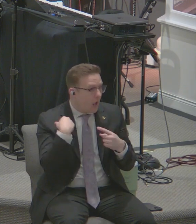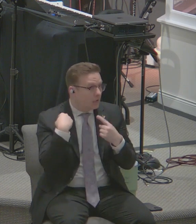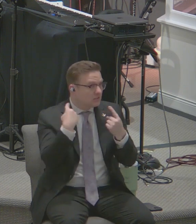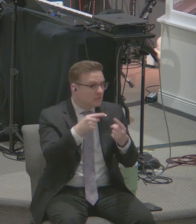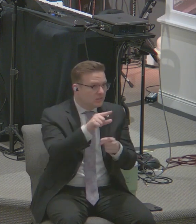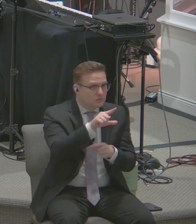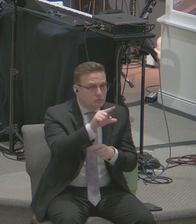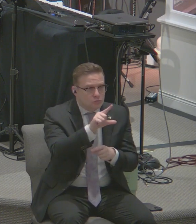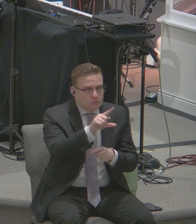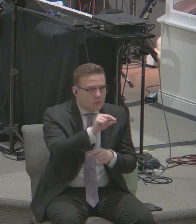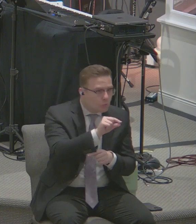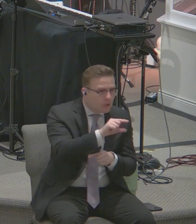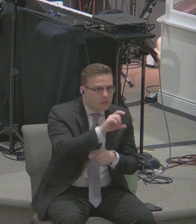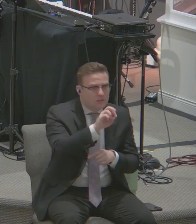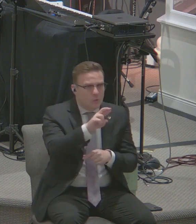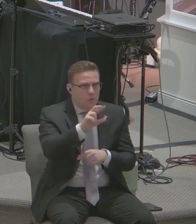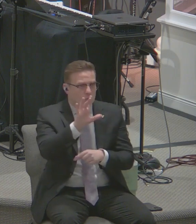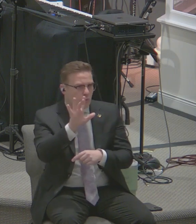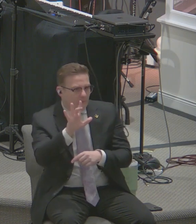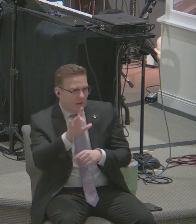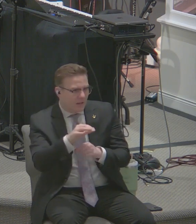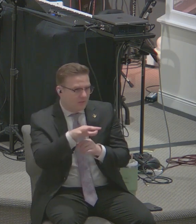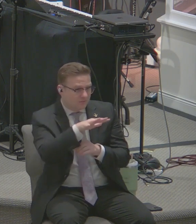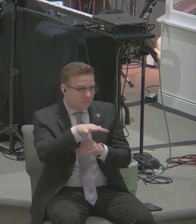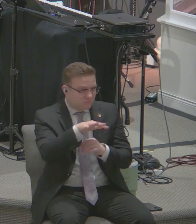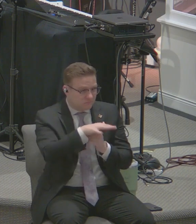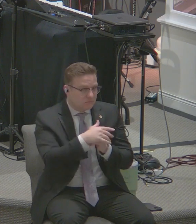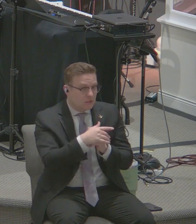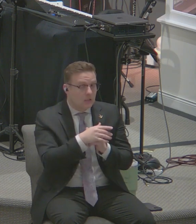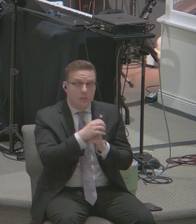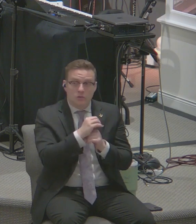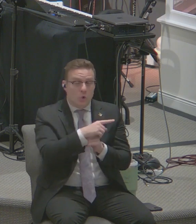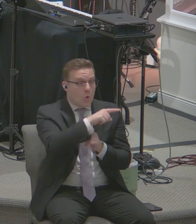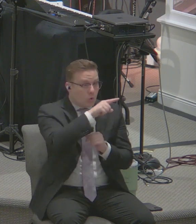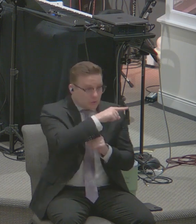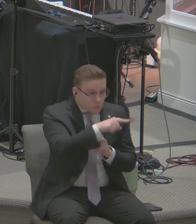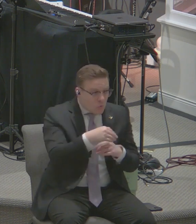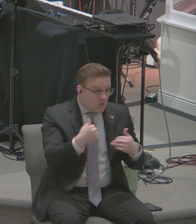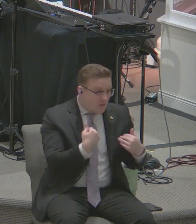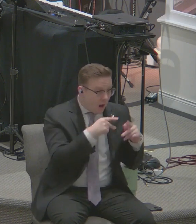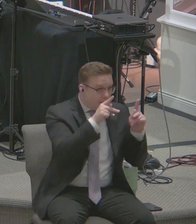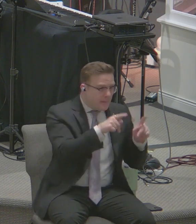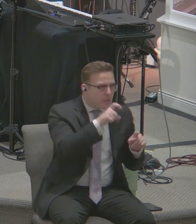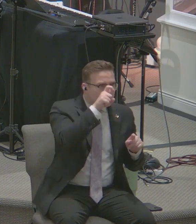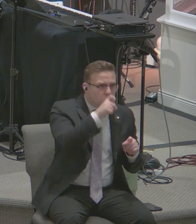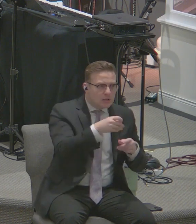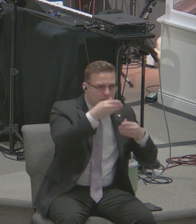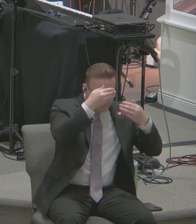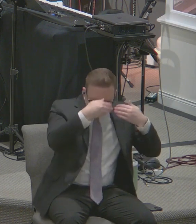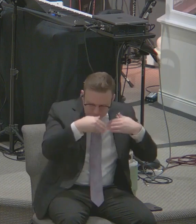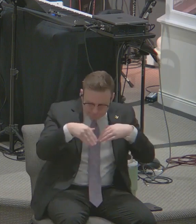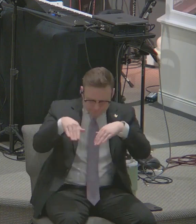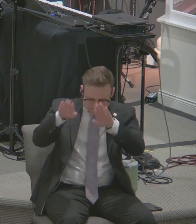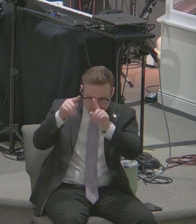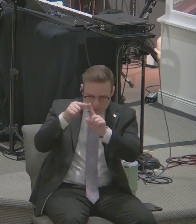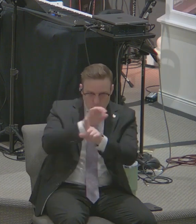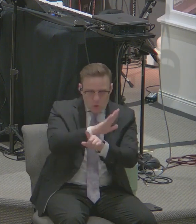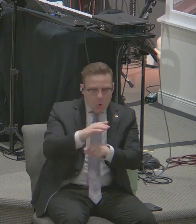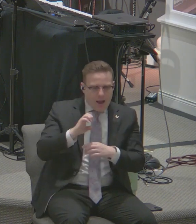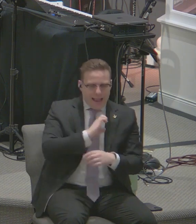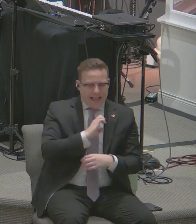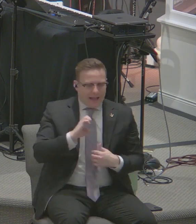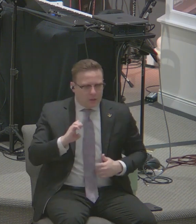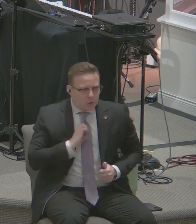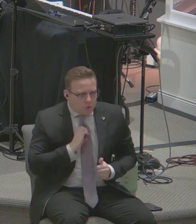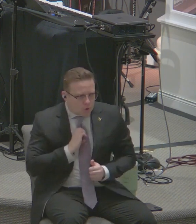So he said to the younger, you need to let yourself be subject to your elders. He's not talking to older.